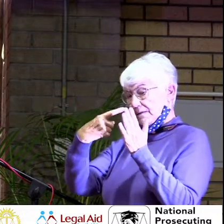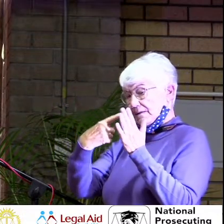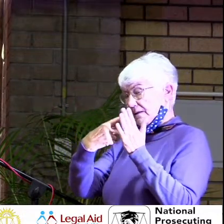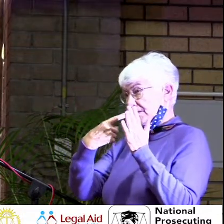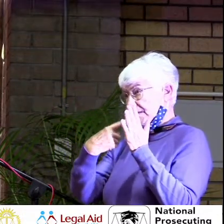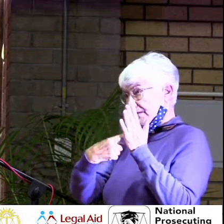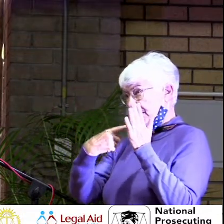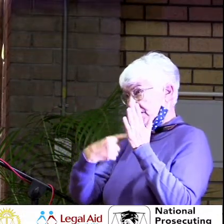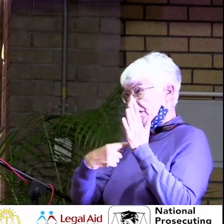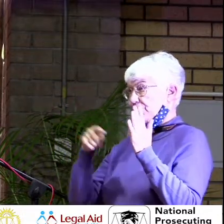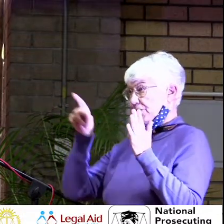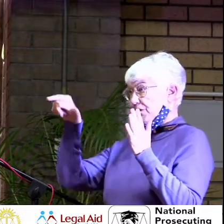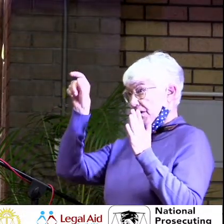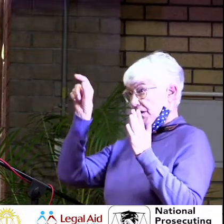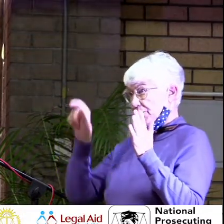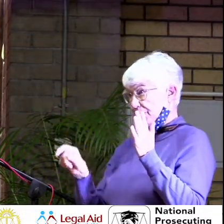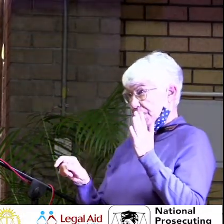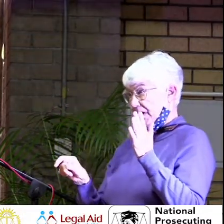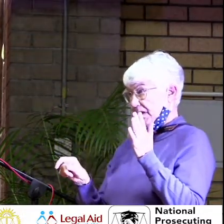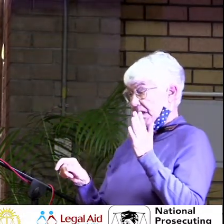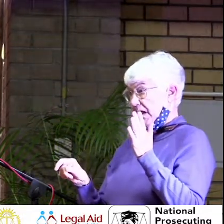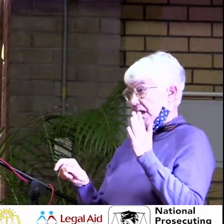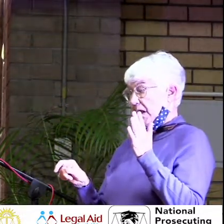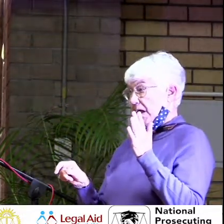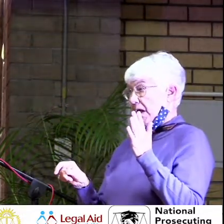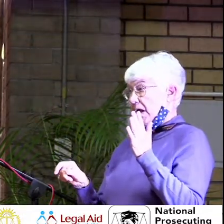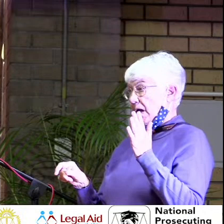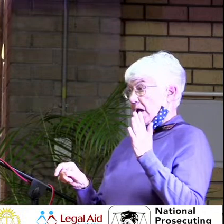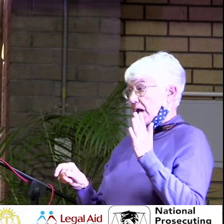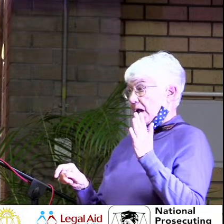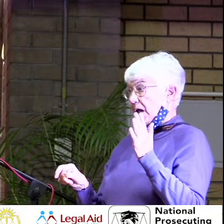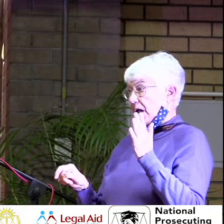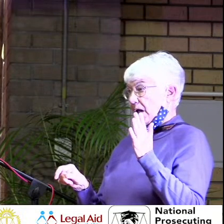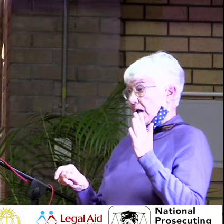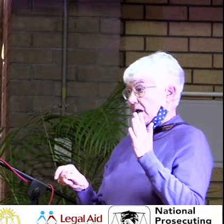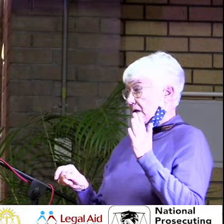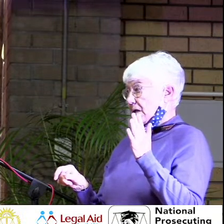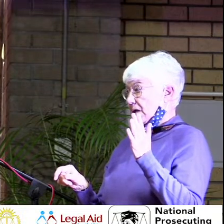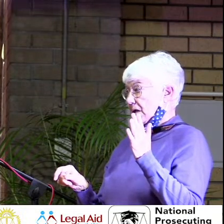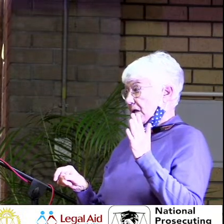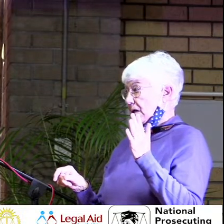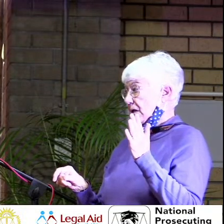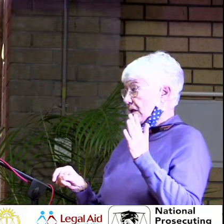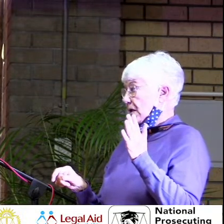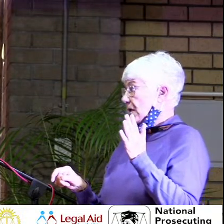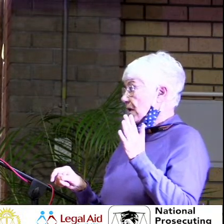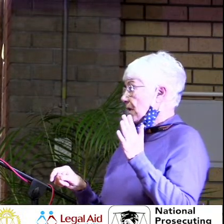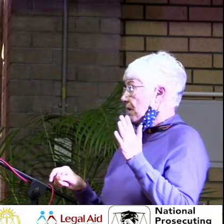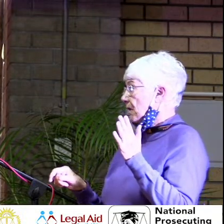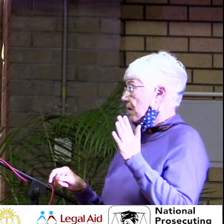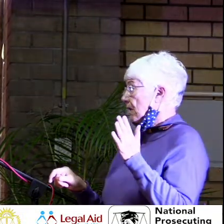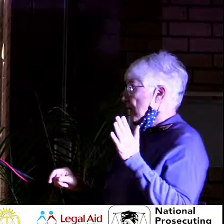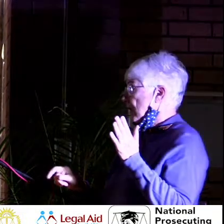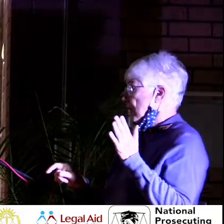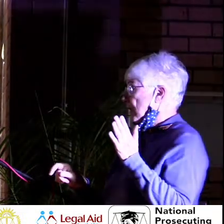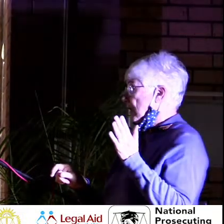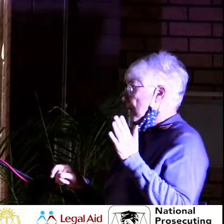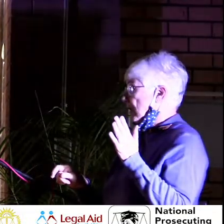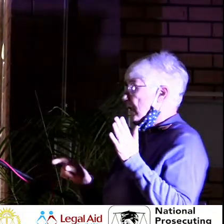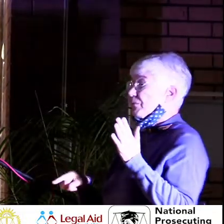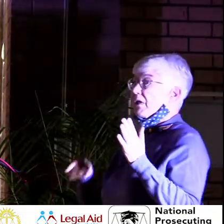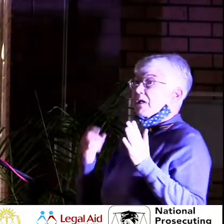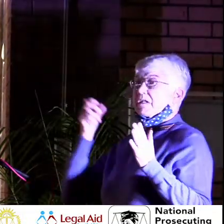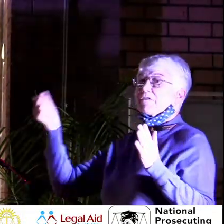we incarcerate our offenders under a safe environment. We have to make